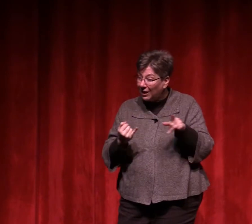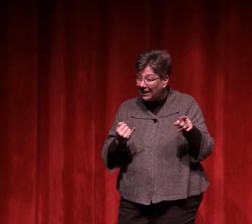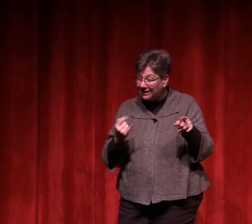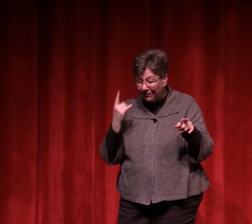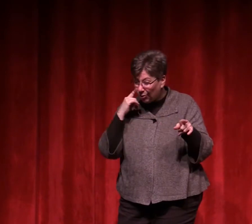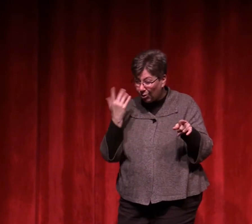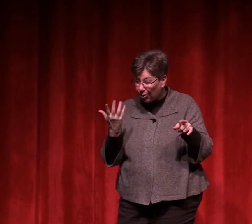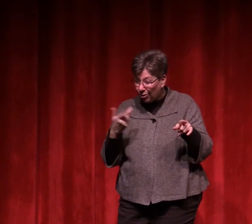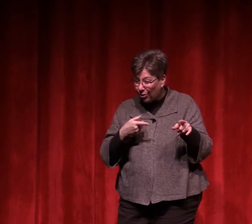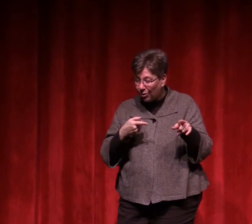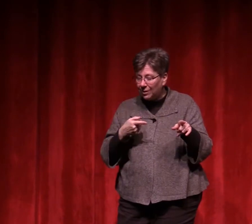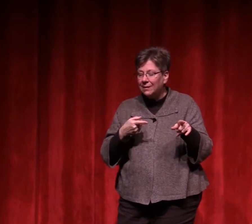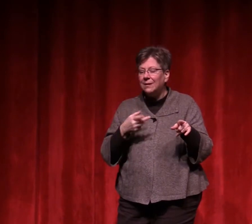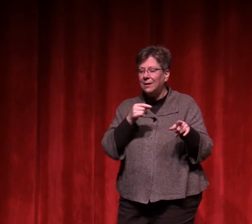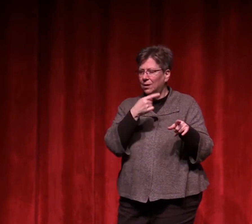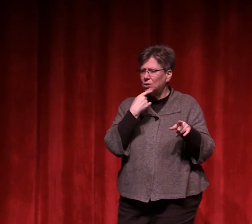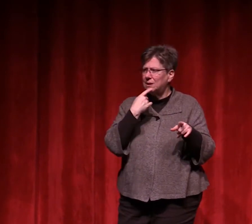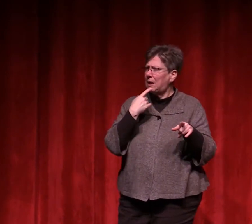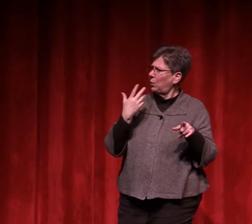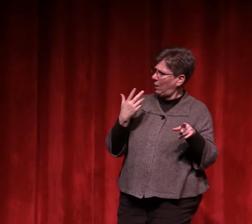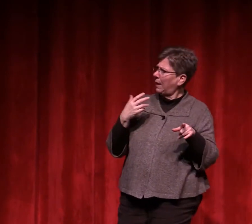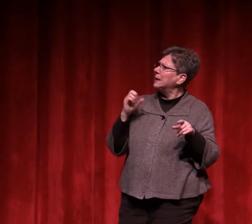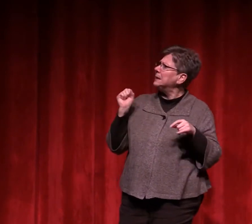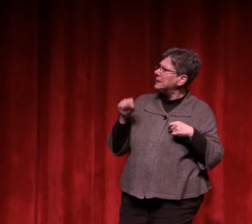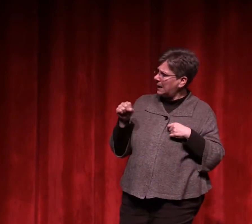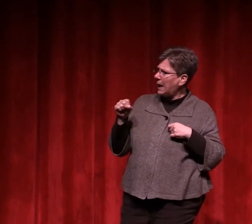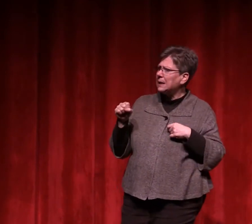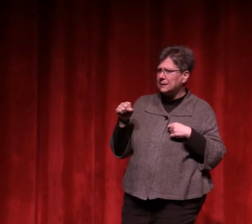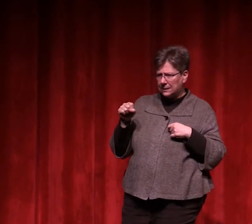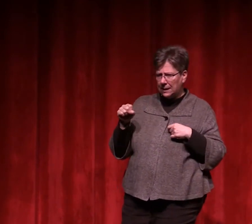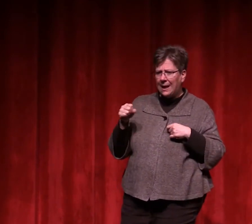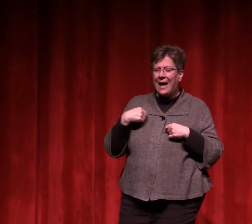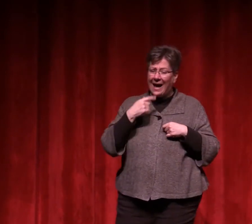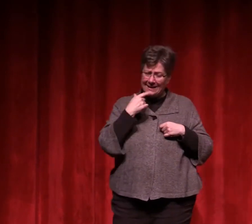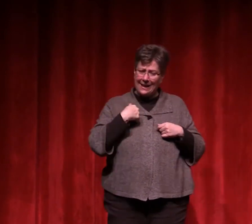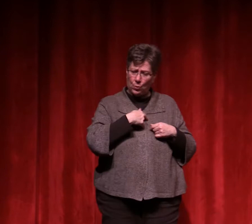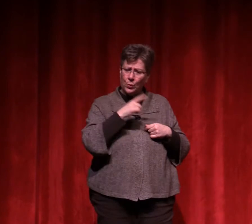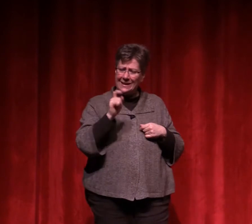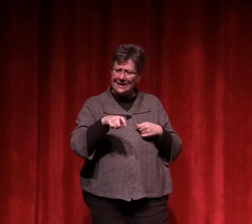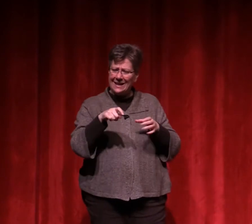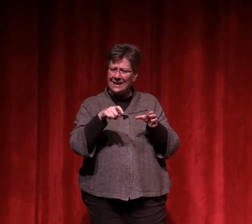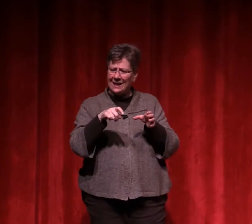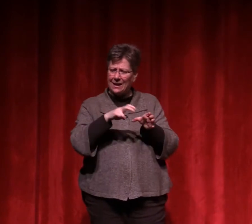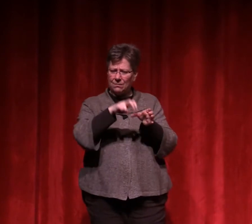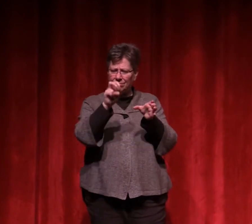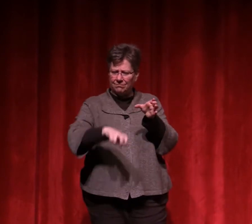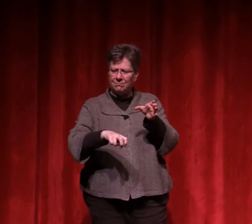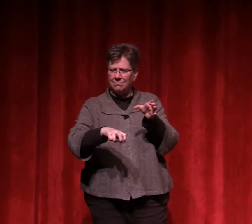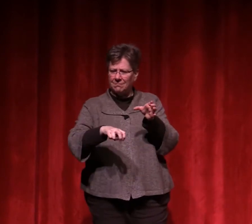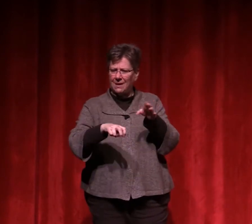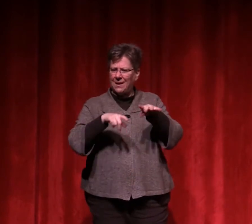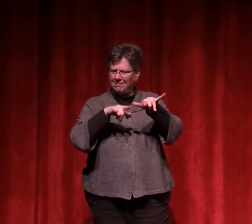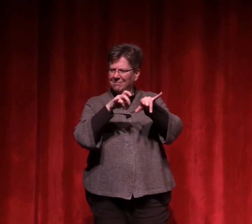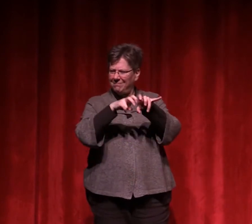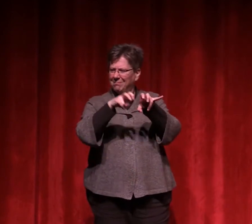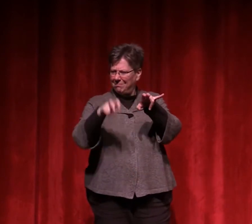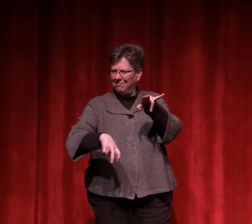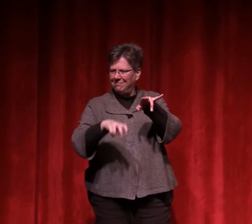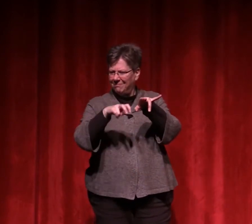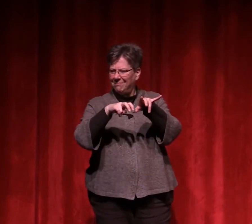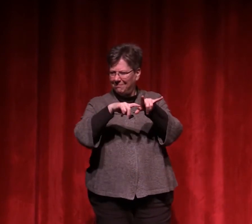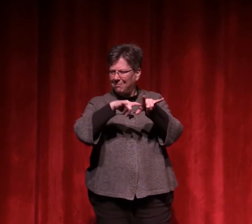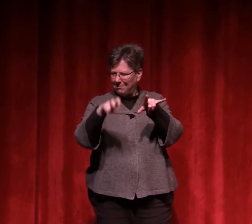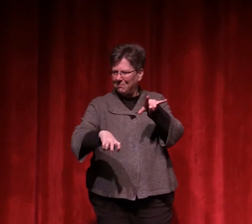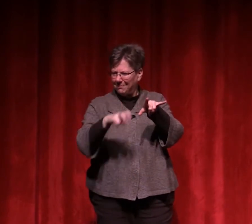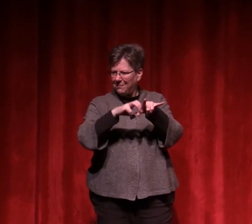And she said, "Well, yes, I have." I said, "You know, we need a drop zone for our practice jump, and we'd like to use